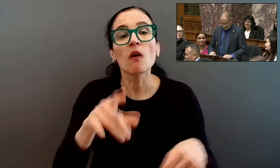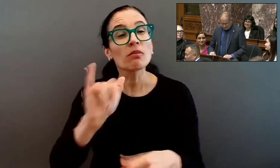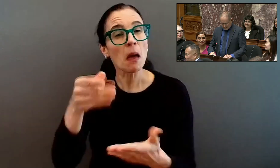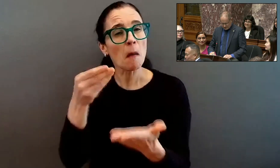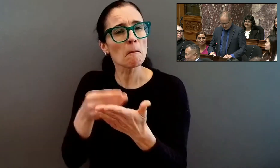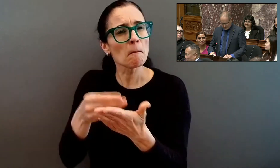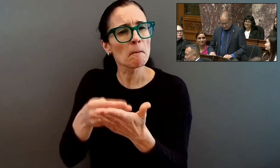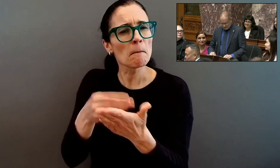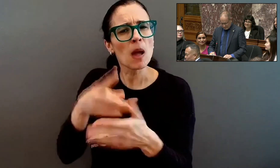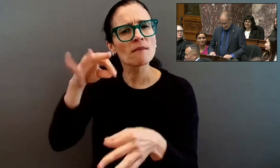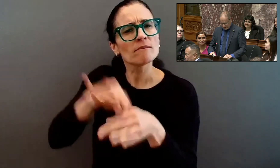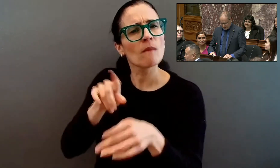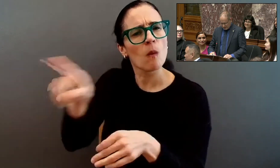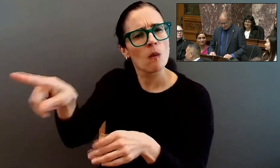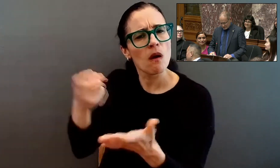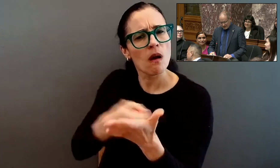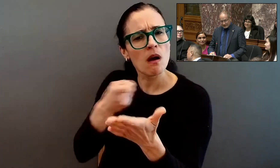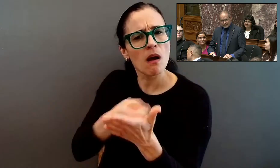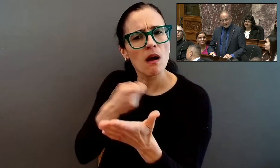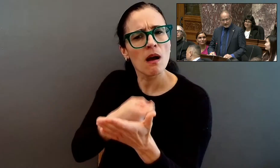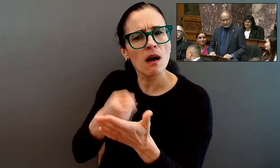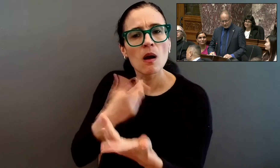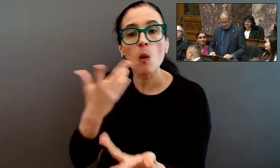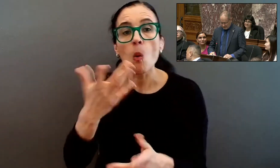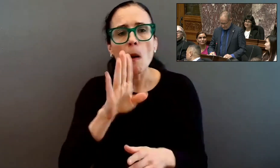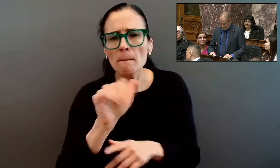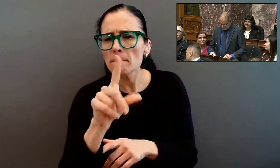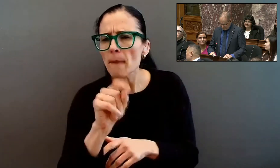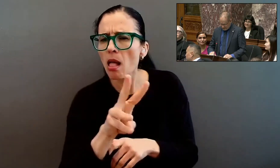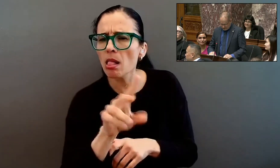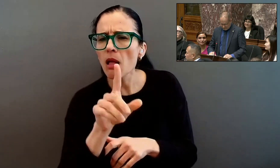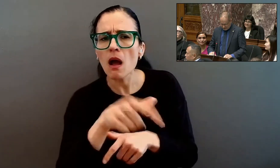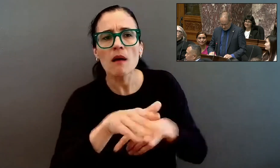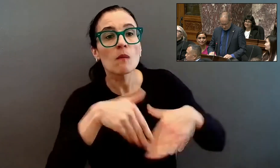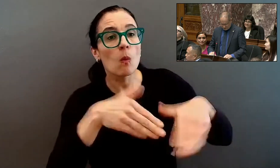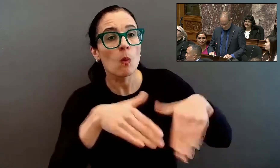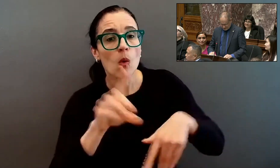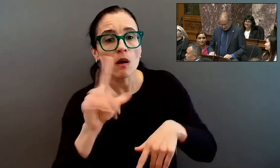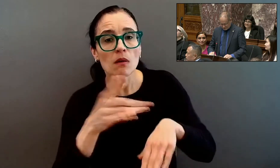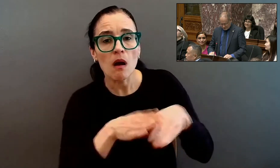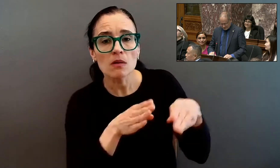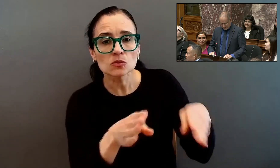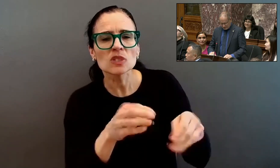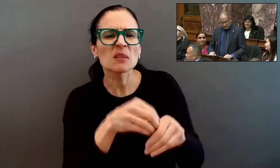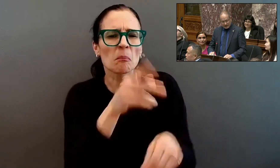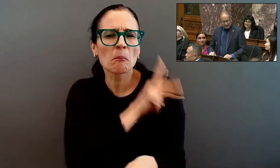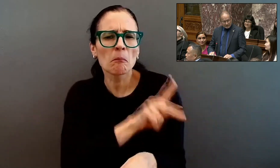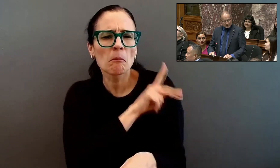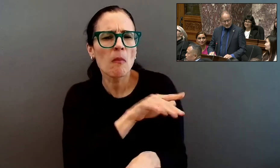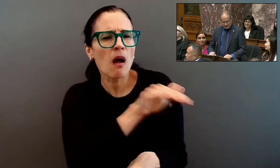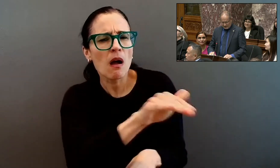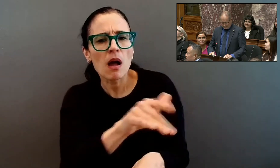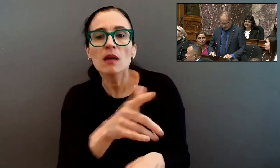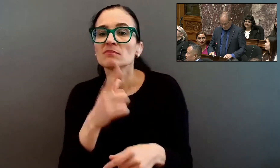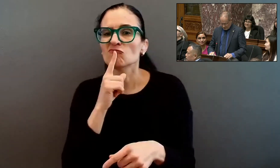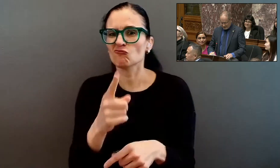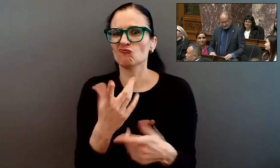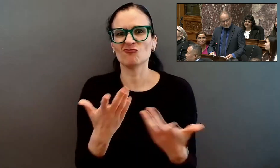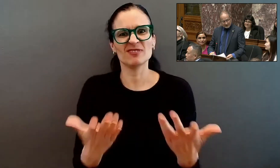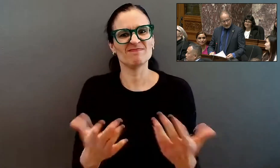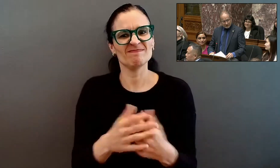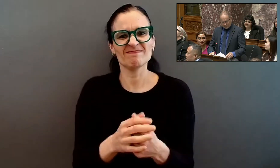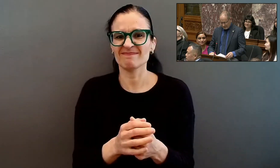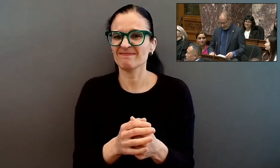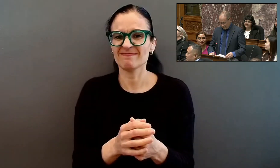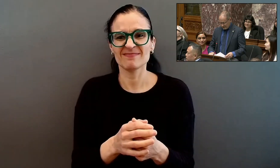no separation between the people you represent and the life you live, because your constituents are your neighbors, your